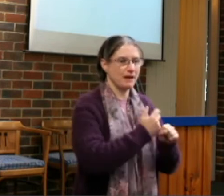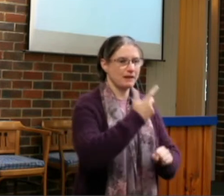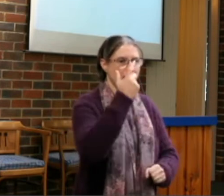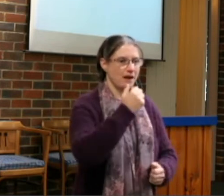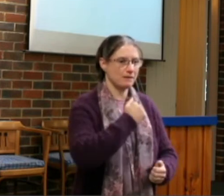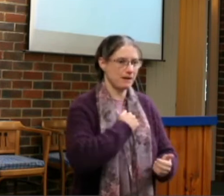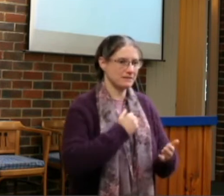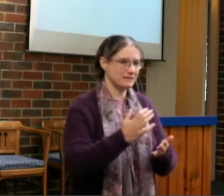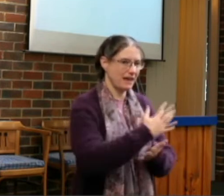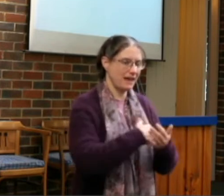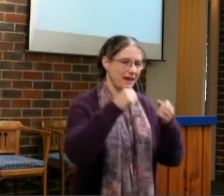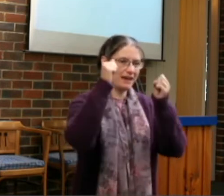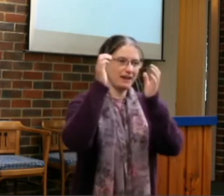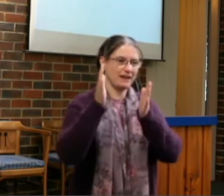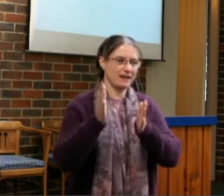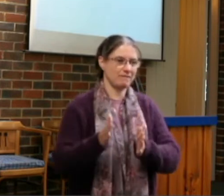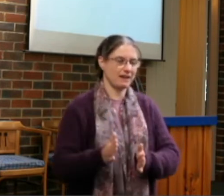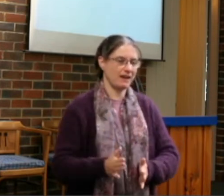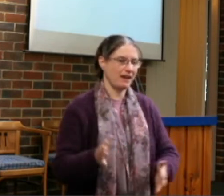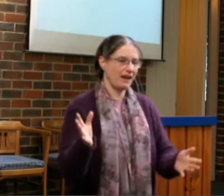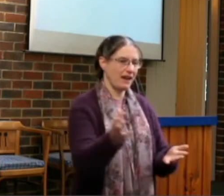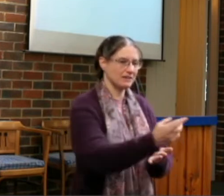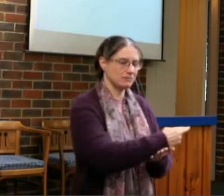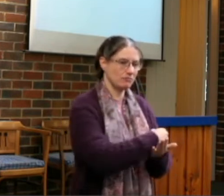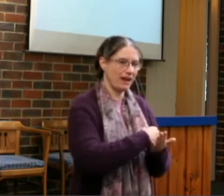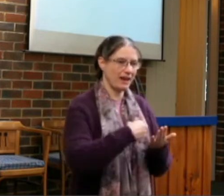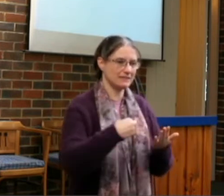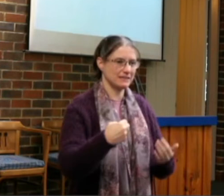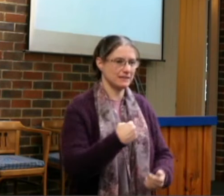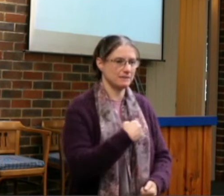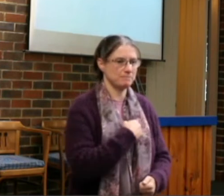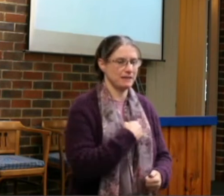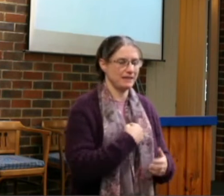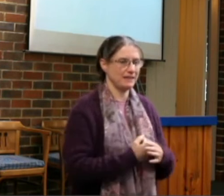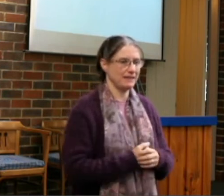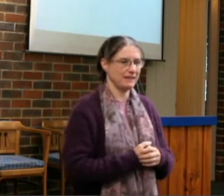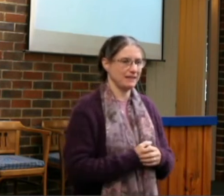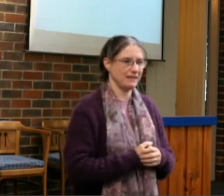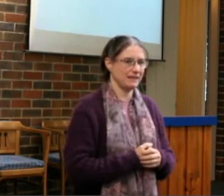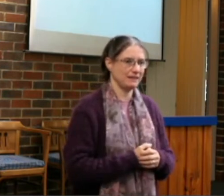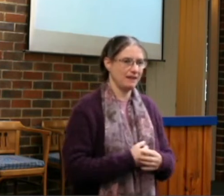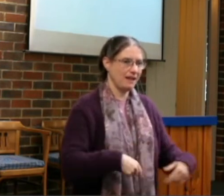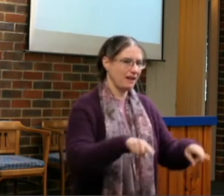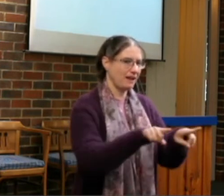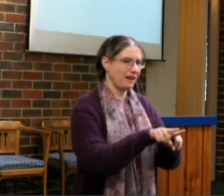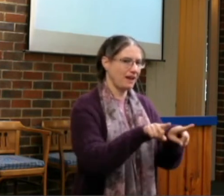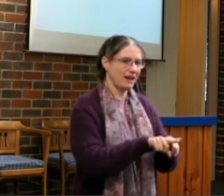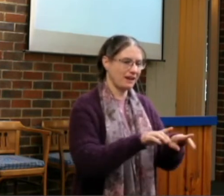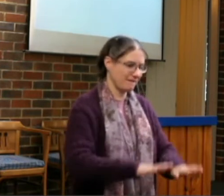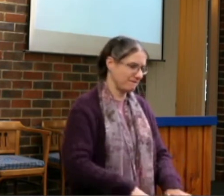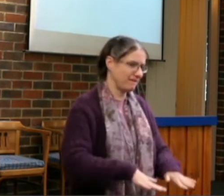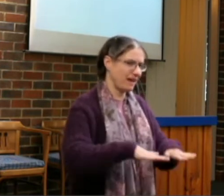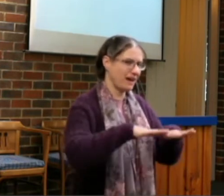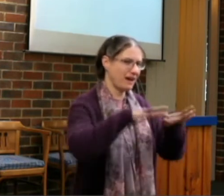My God, my Saviour, has ransomed me. And like